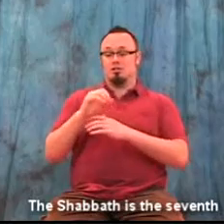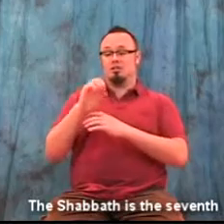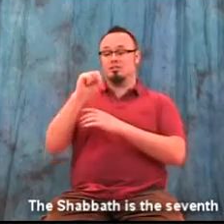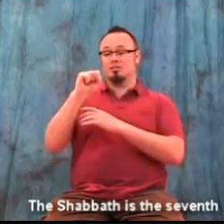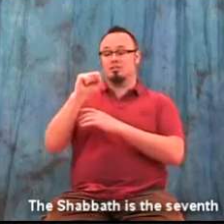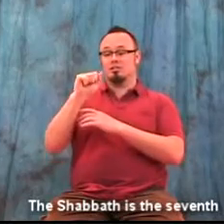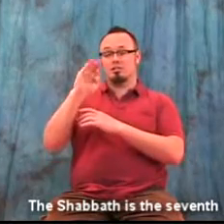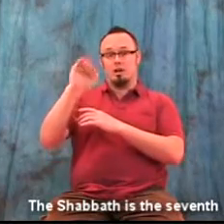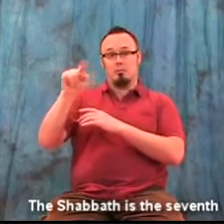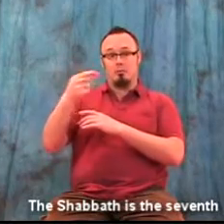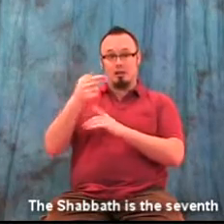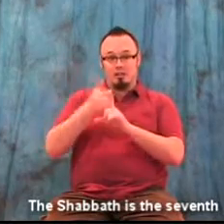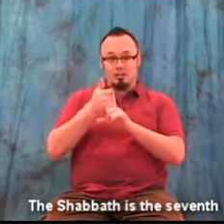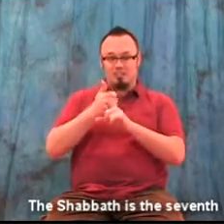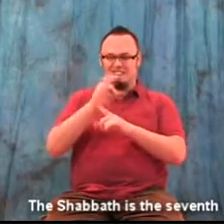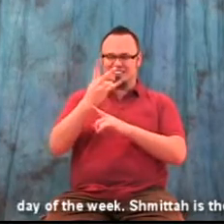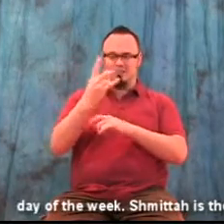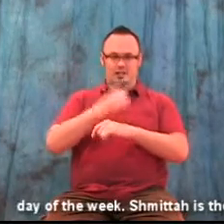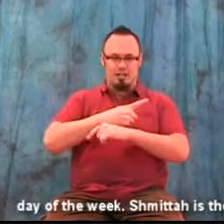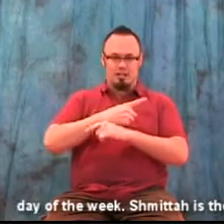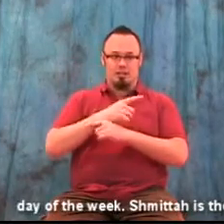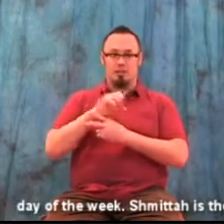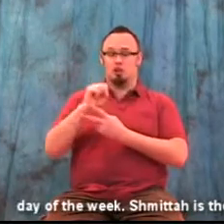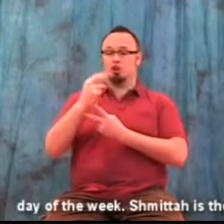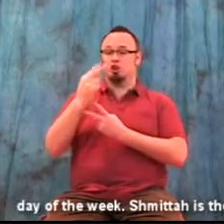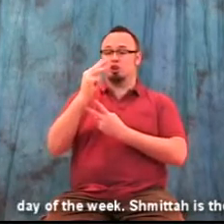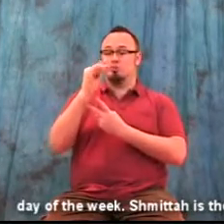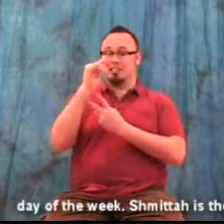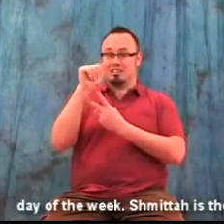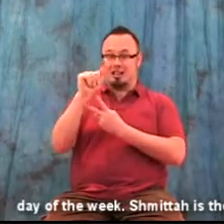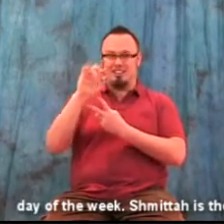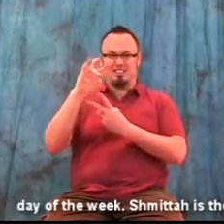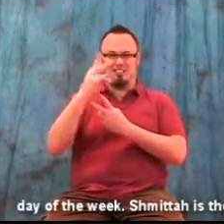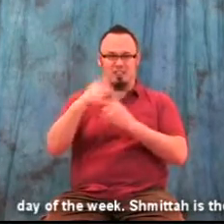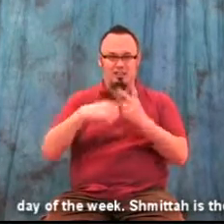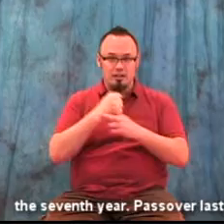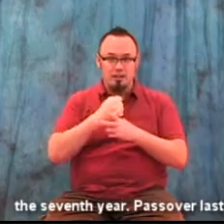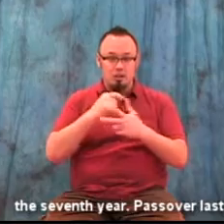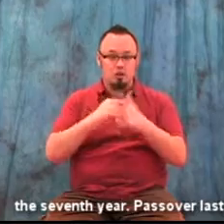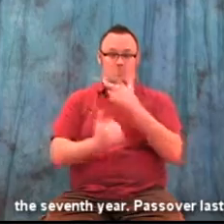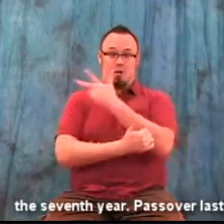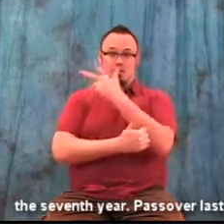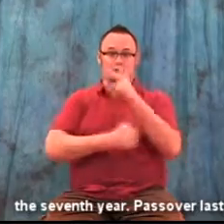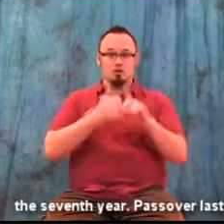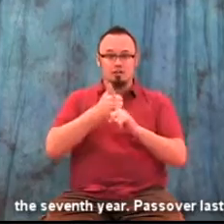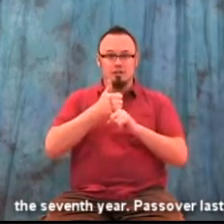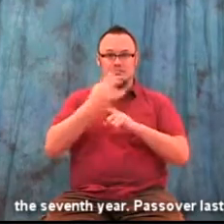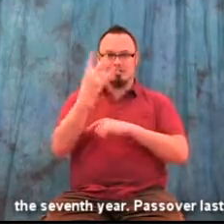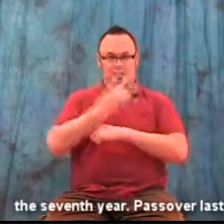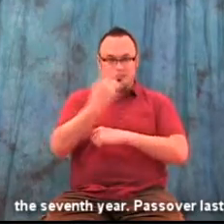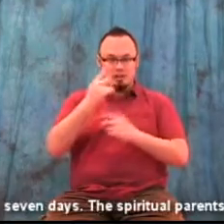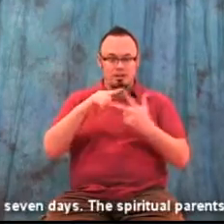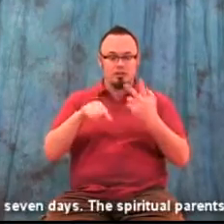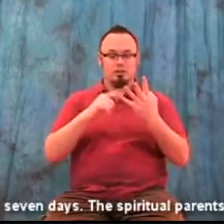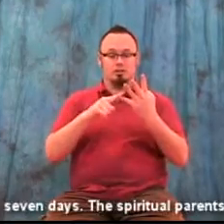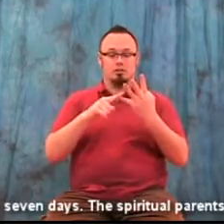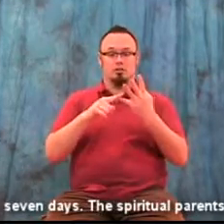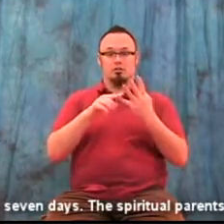of the week. Shemitah is the 7th year. Passover lasts 7 days. The